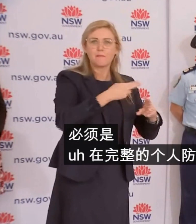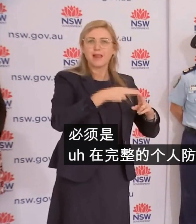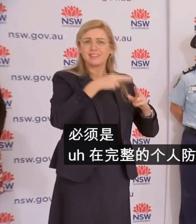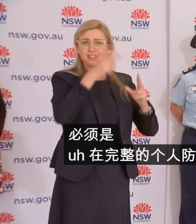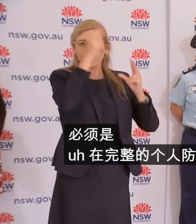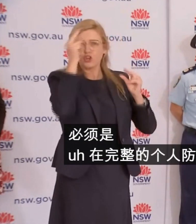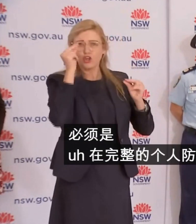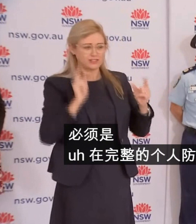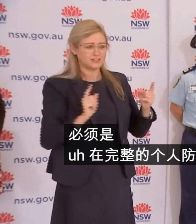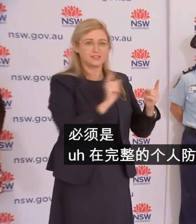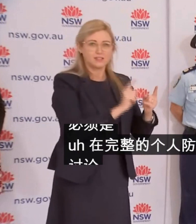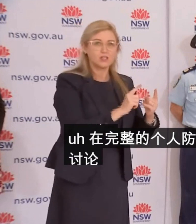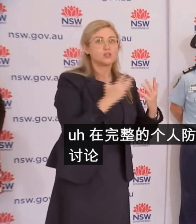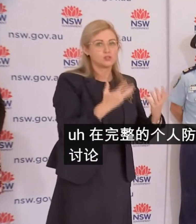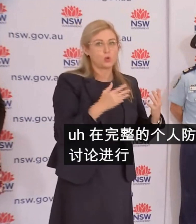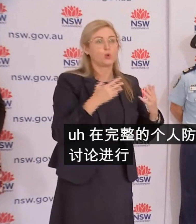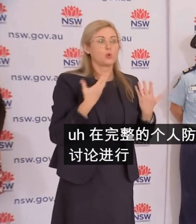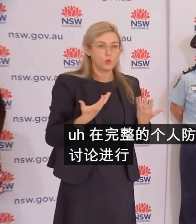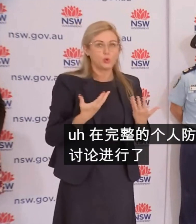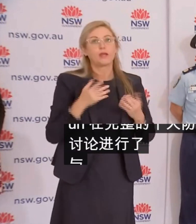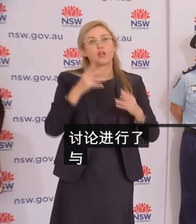brought in under full PPE. There were